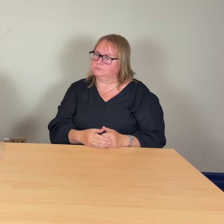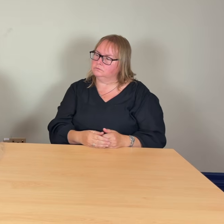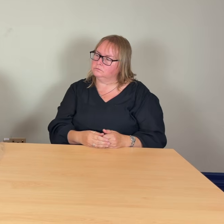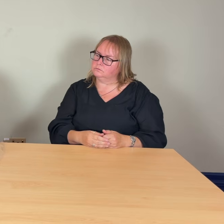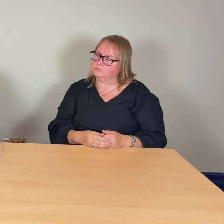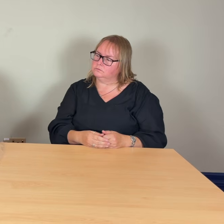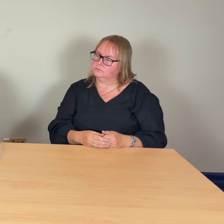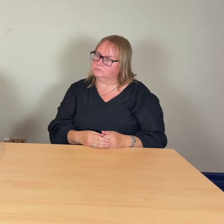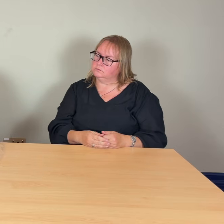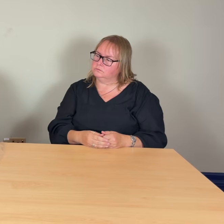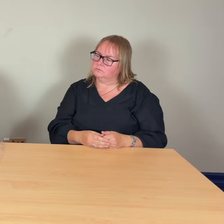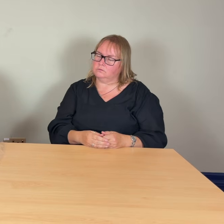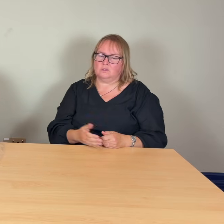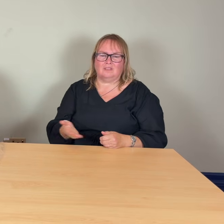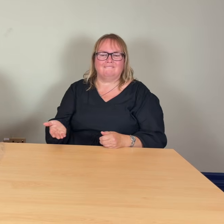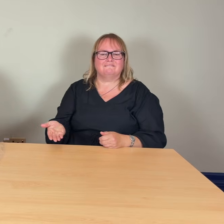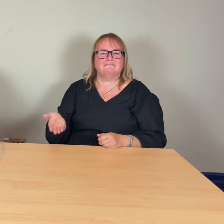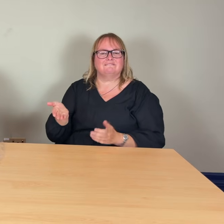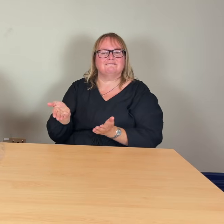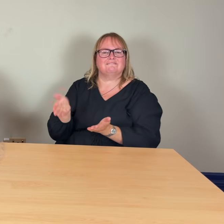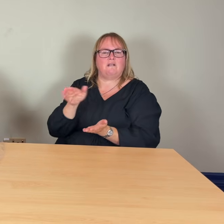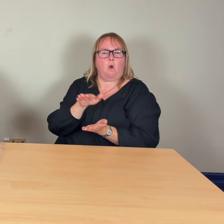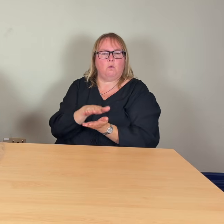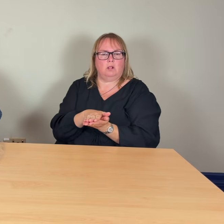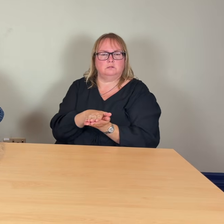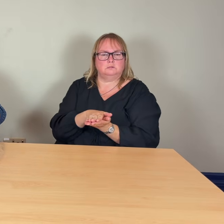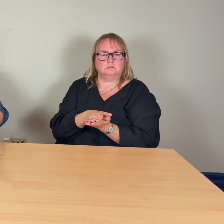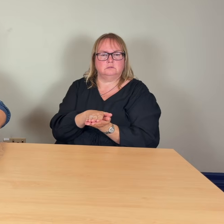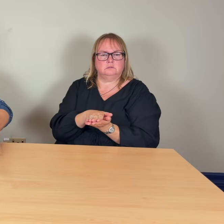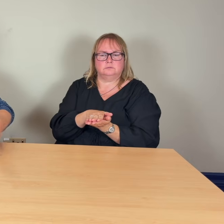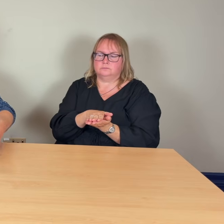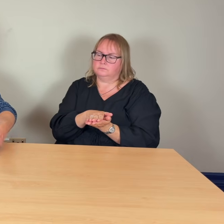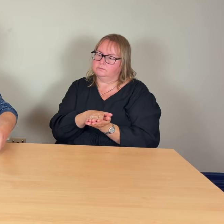and then I'm going to fold it.